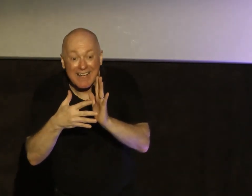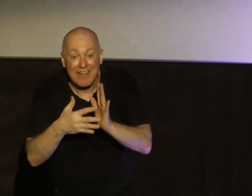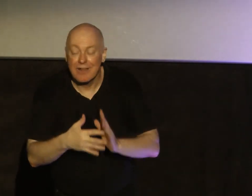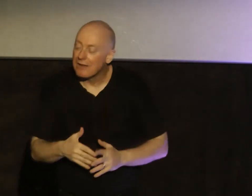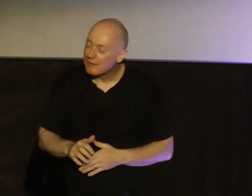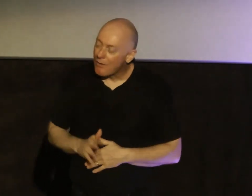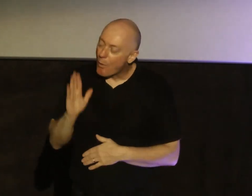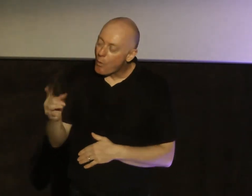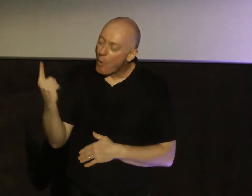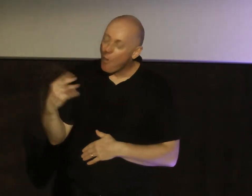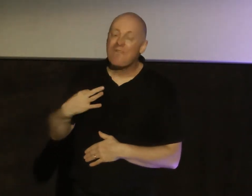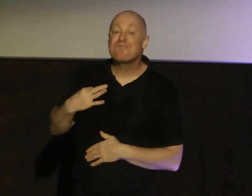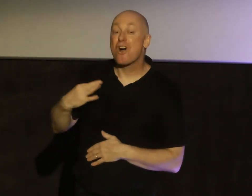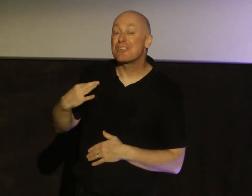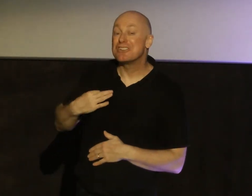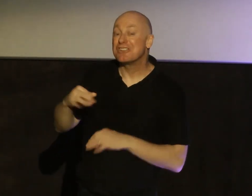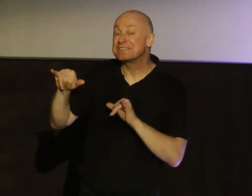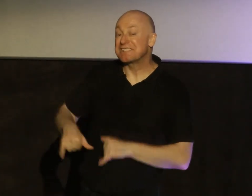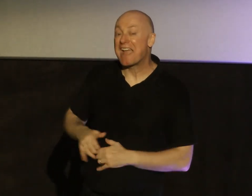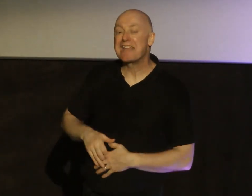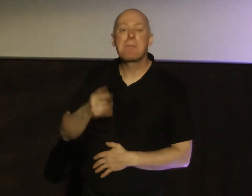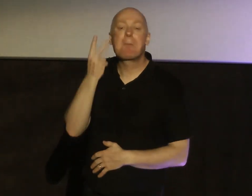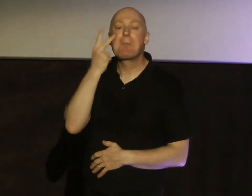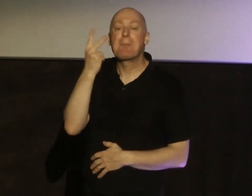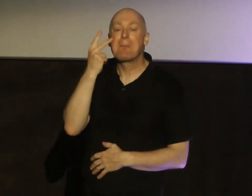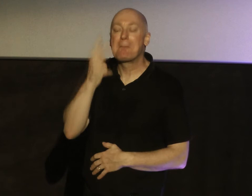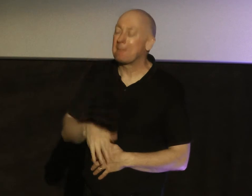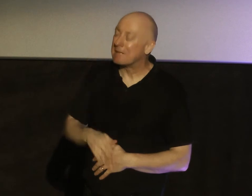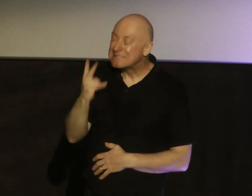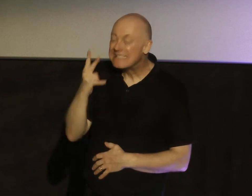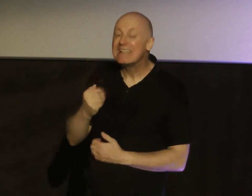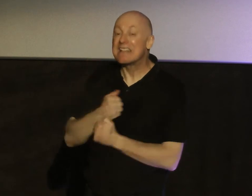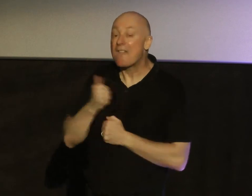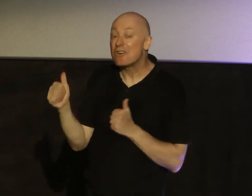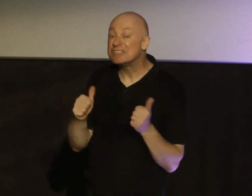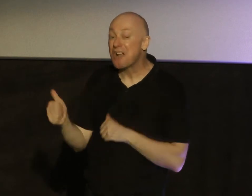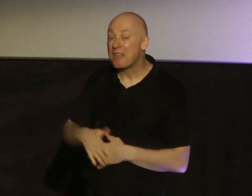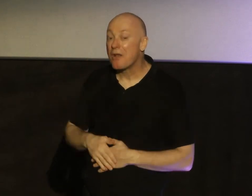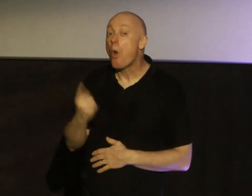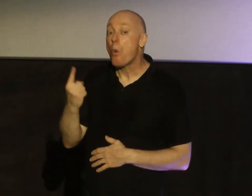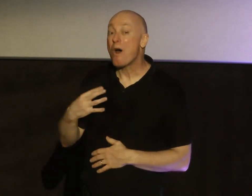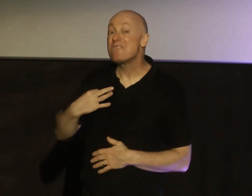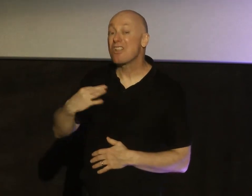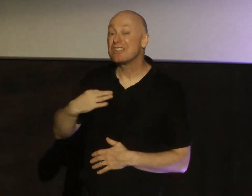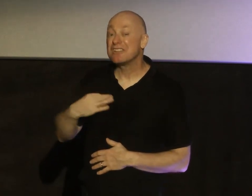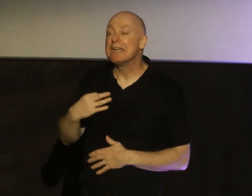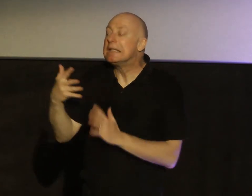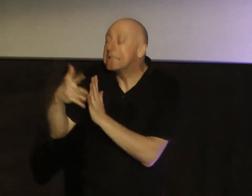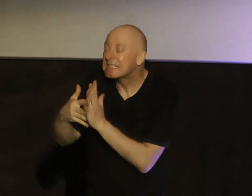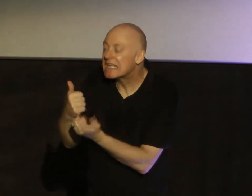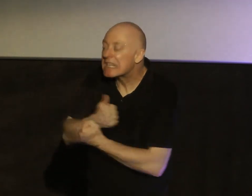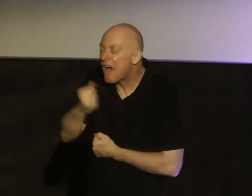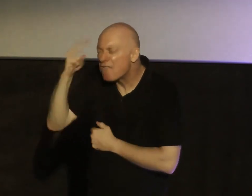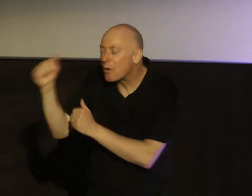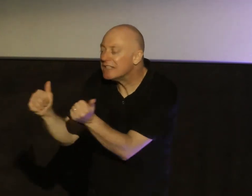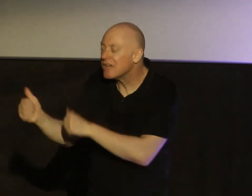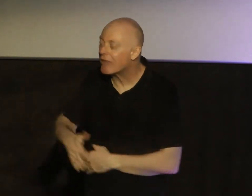then to stay in custody while the rest go back? Will one of them volunteer? He's testing their love for each other. Which one is going to say,